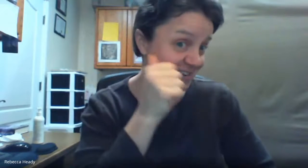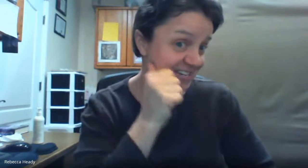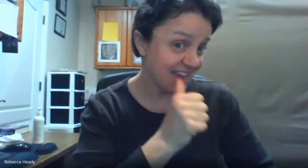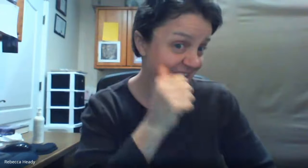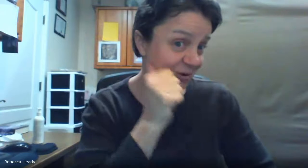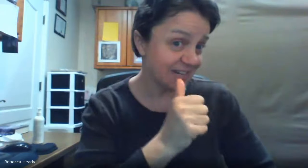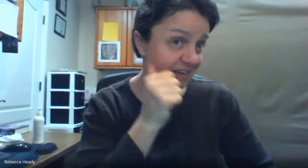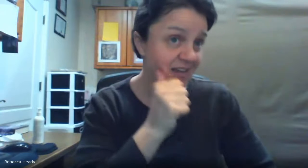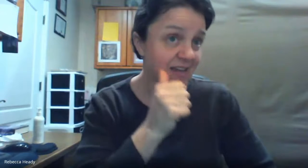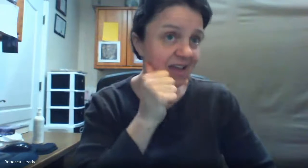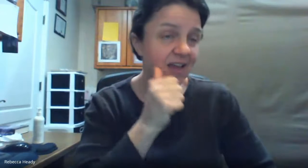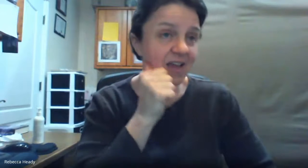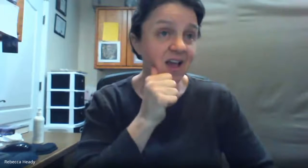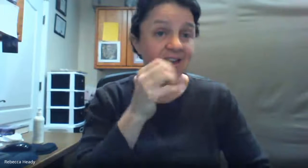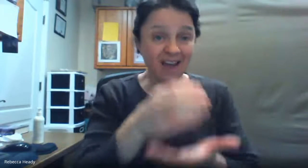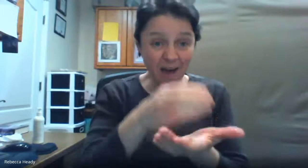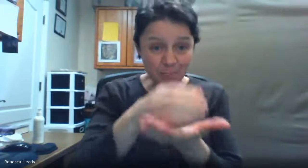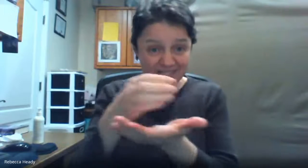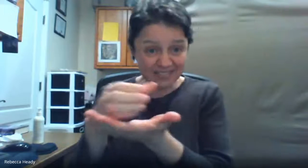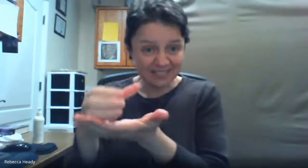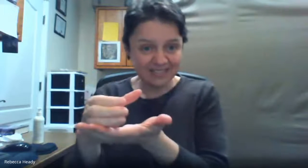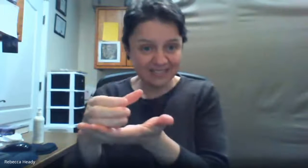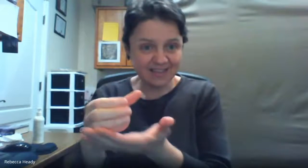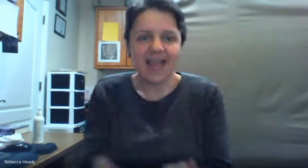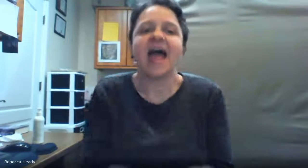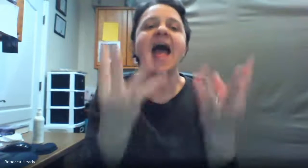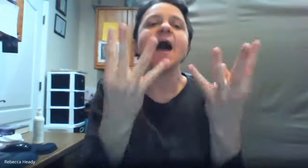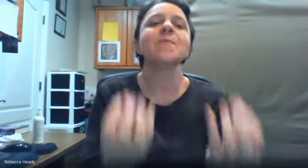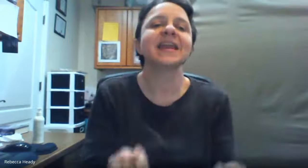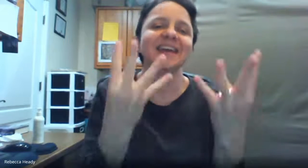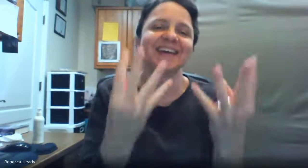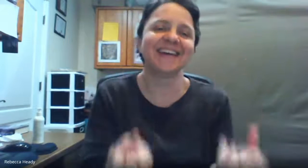every day or daily. Cups, how many?